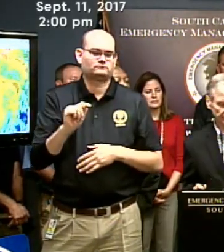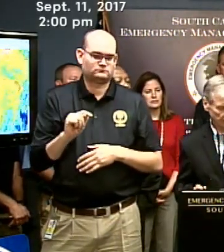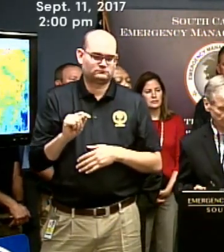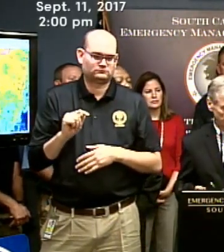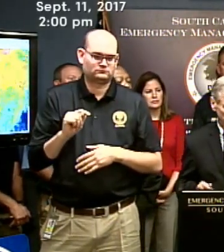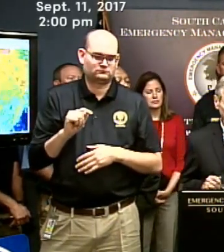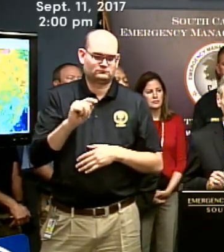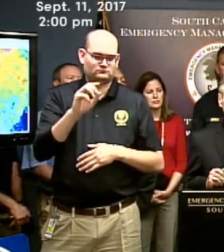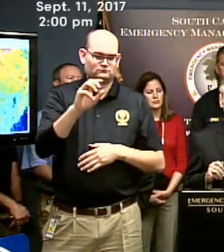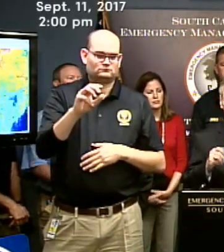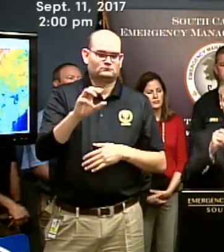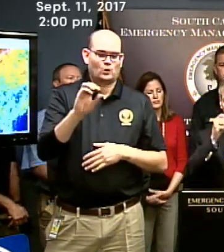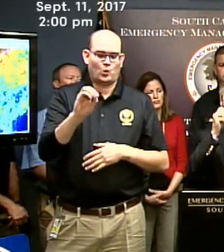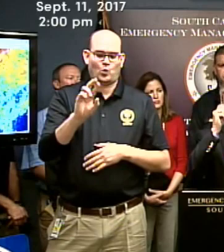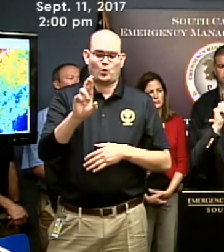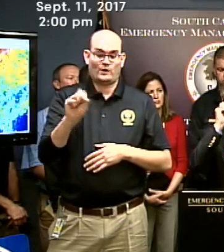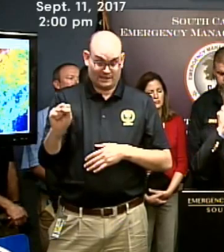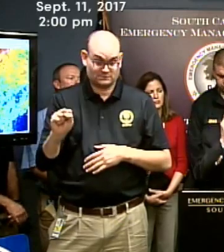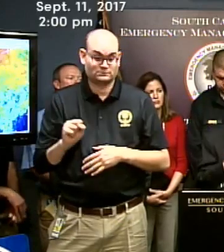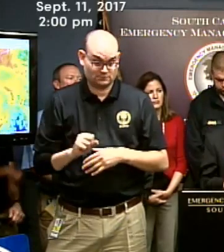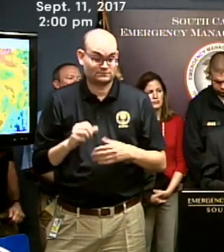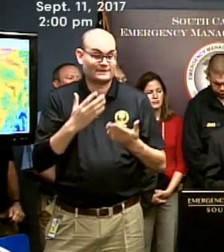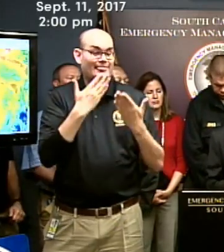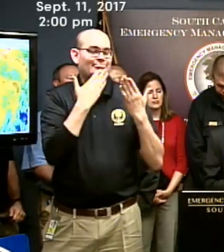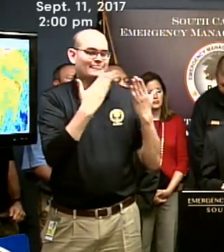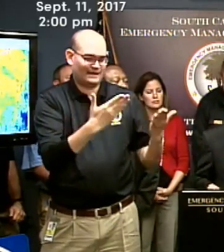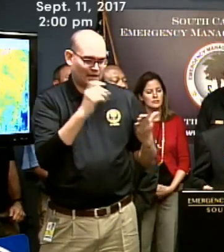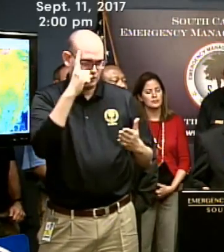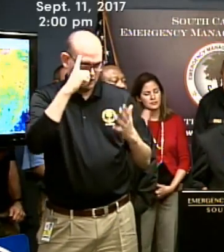Thank you, Governor. As the governor said, we've got about